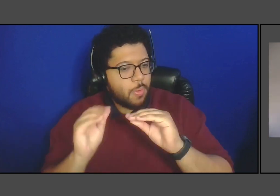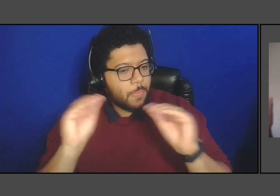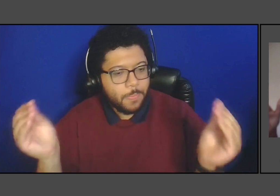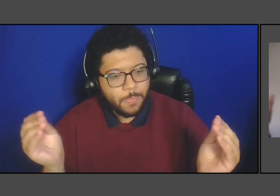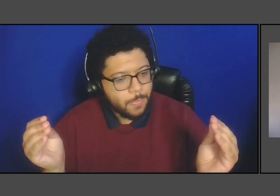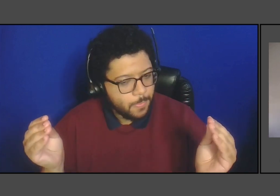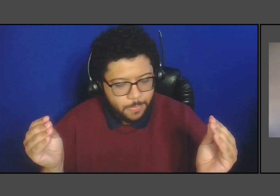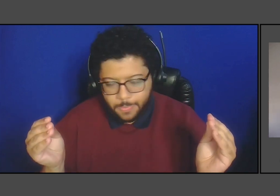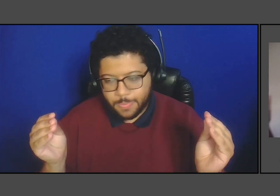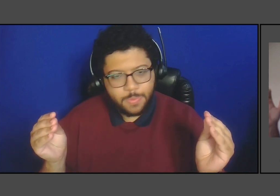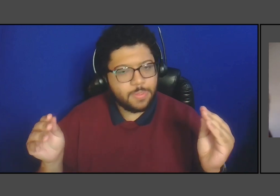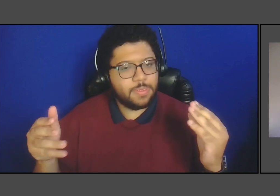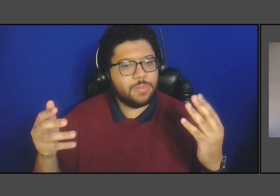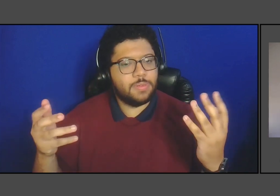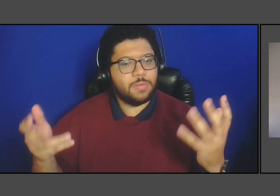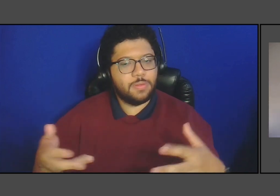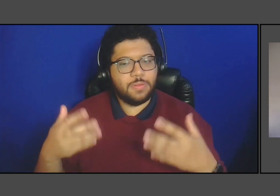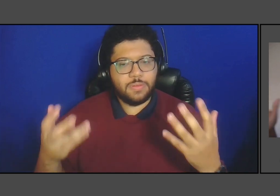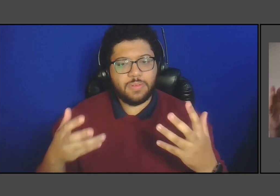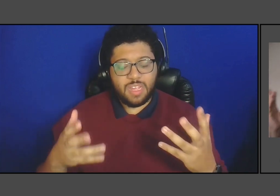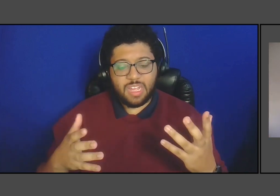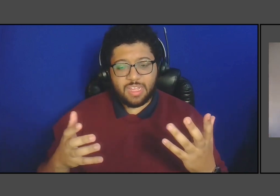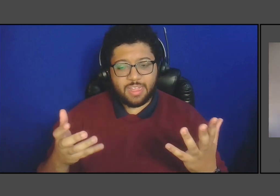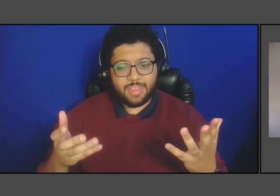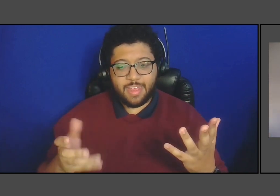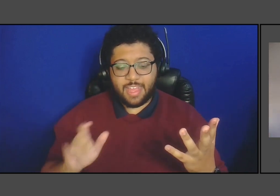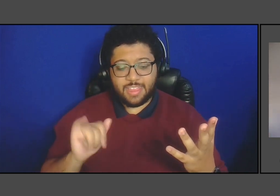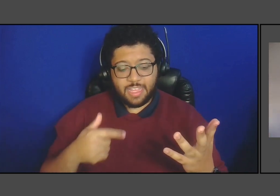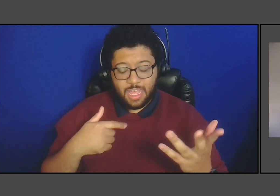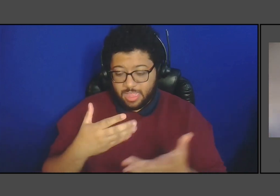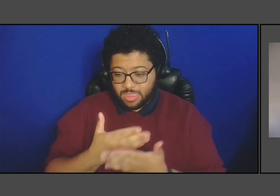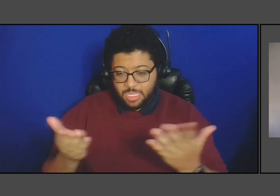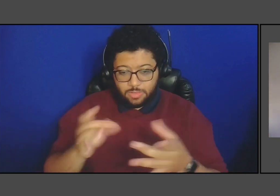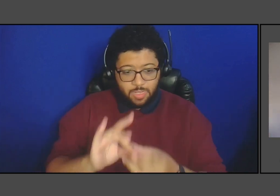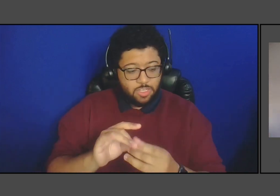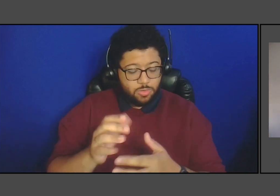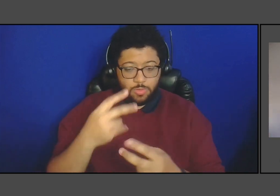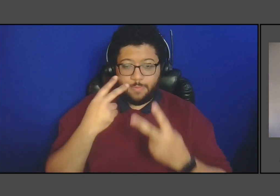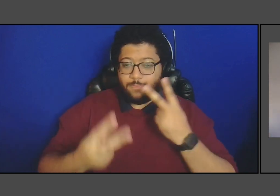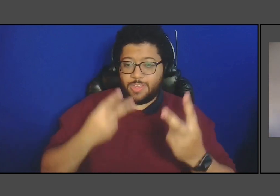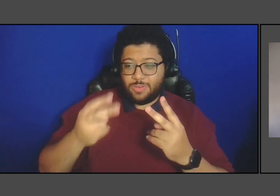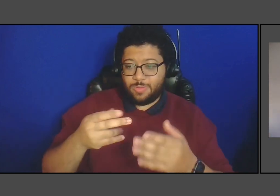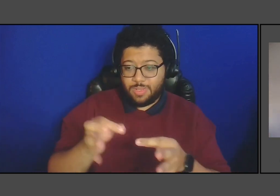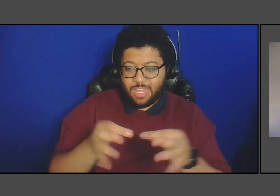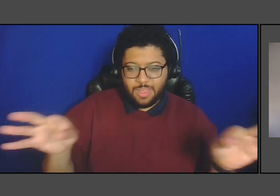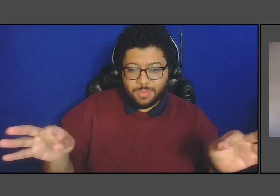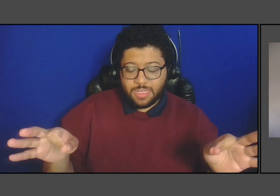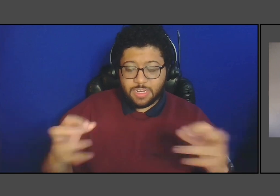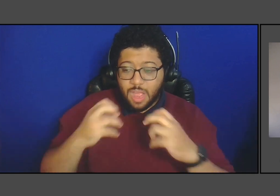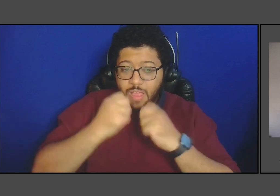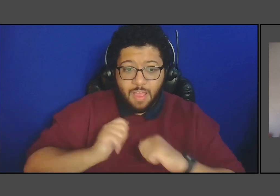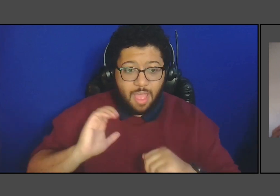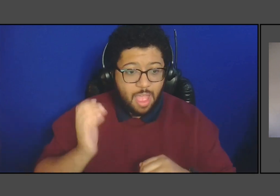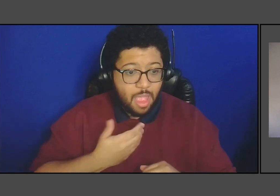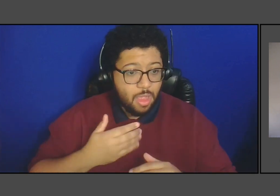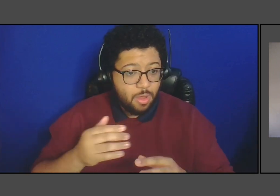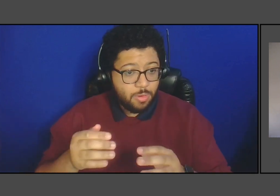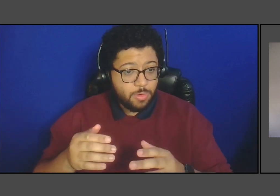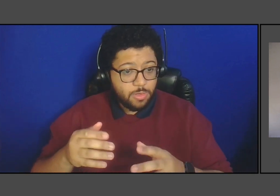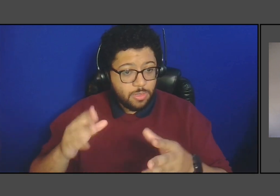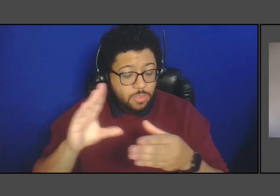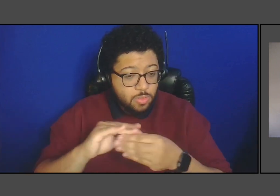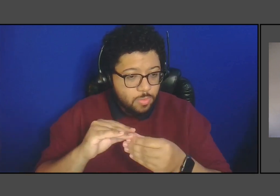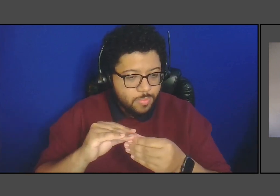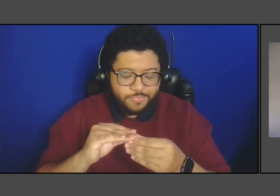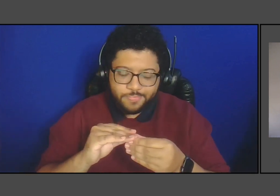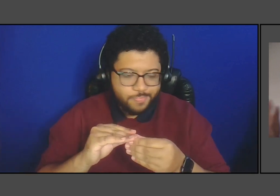of visual language that exist today, they don't care about our generation of border storytellers. And so it really is up